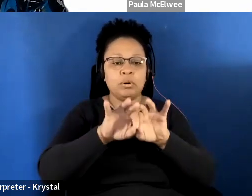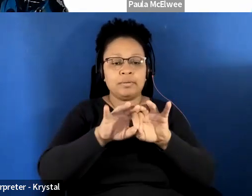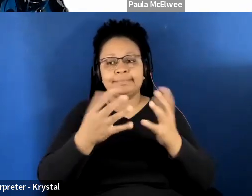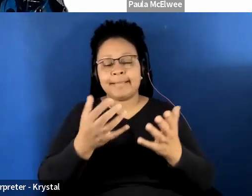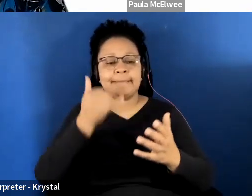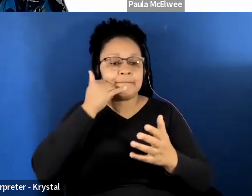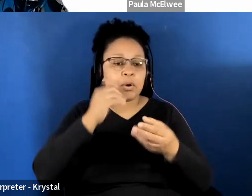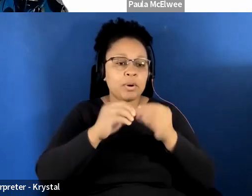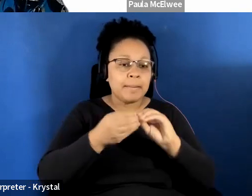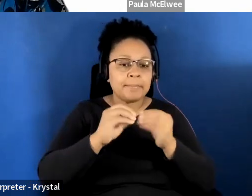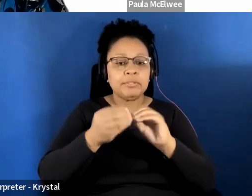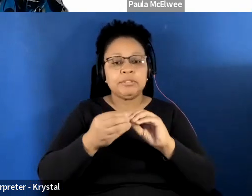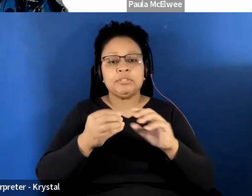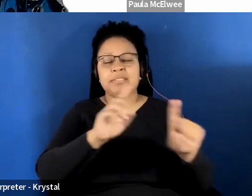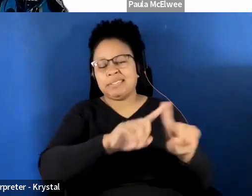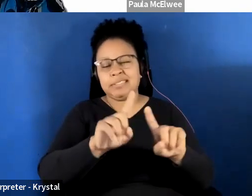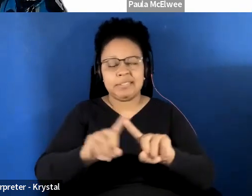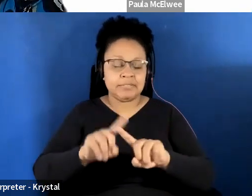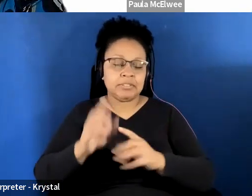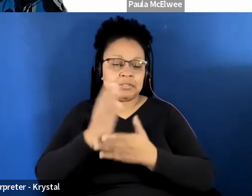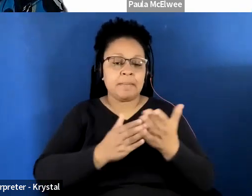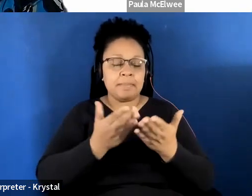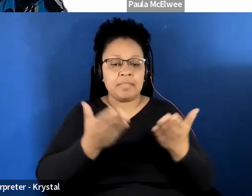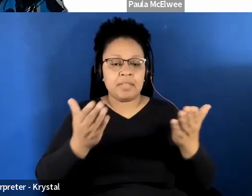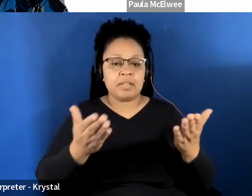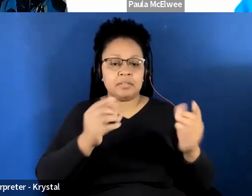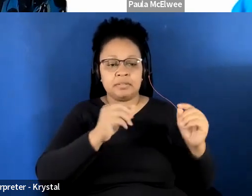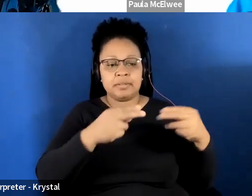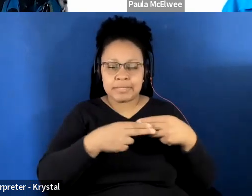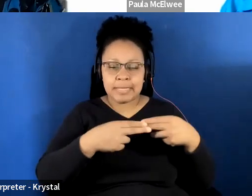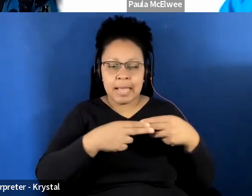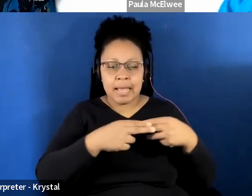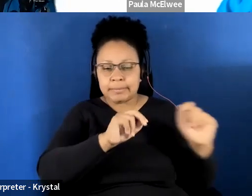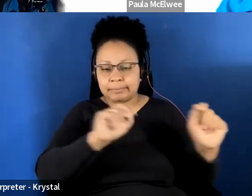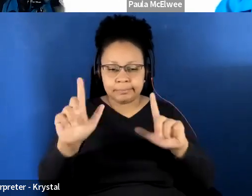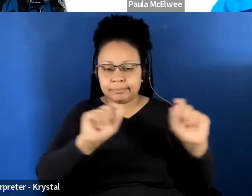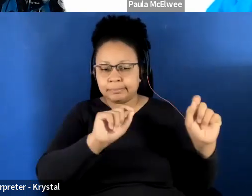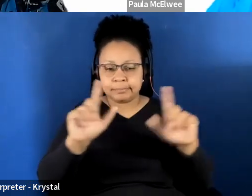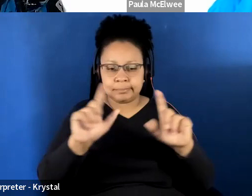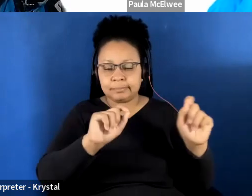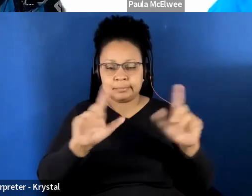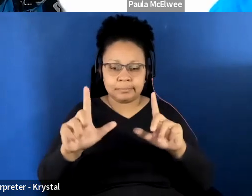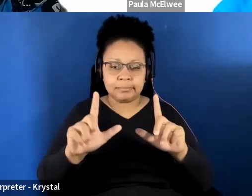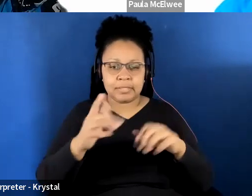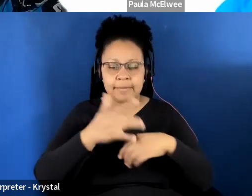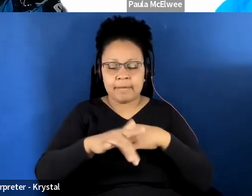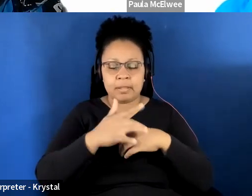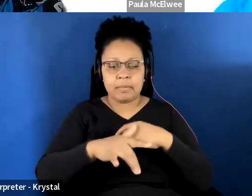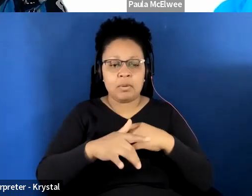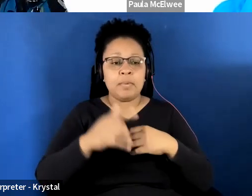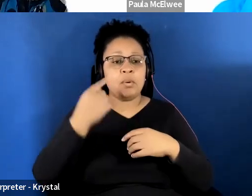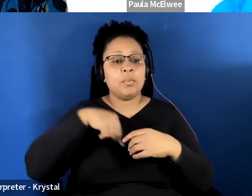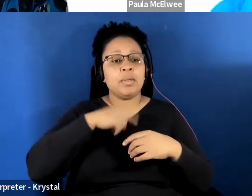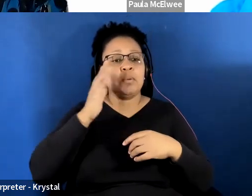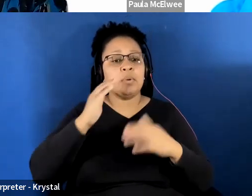phone numbers and some other things on some of the slides, which are available in a number of different formats. But we're going to